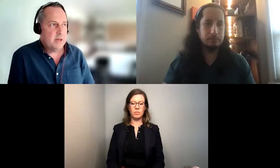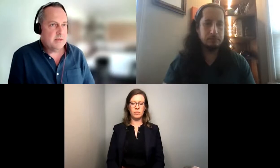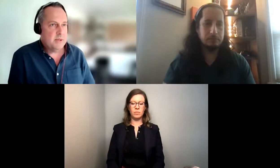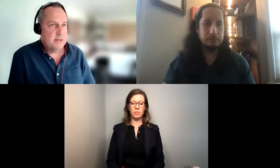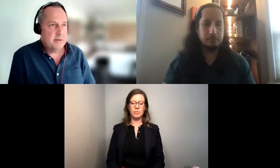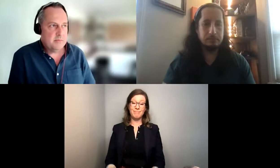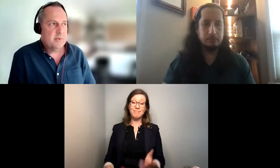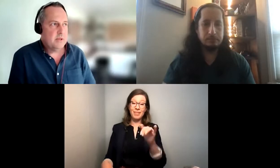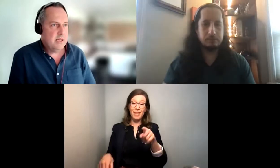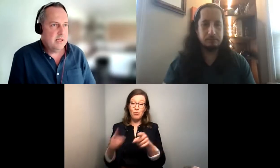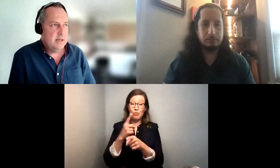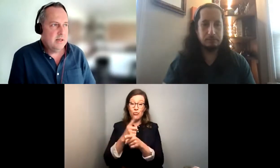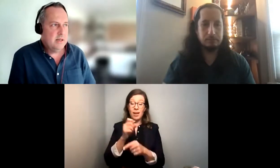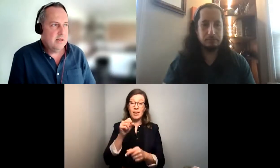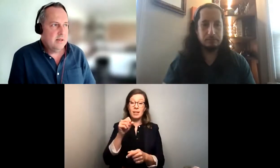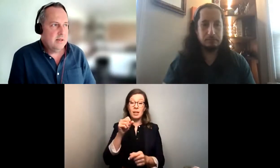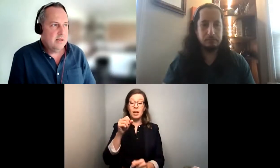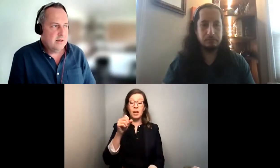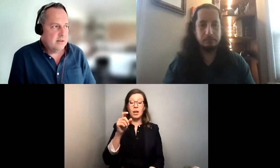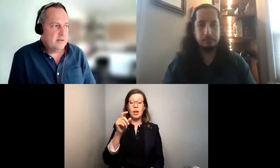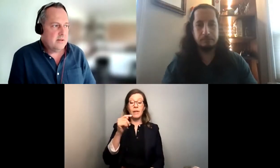you're right. I mean, the